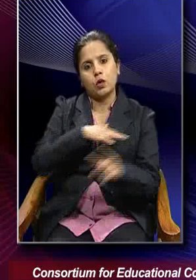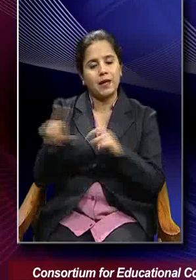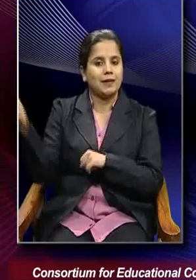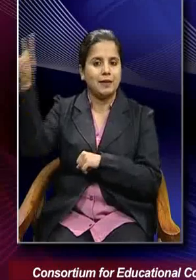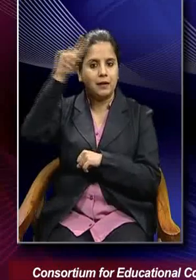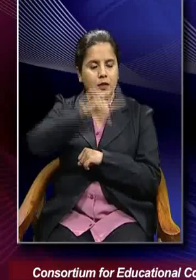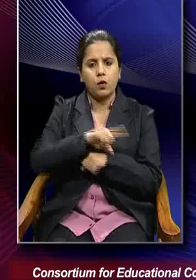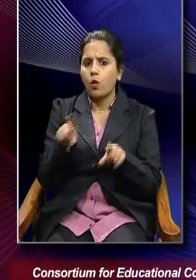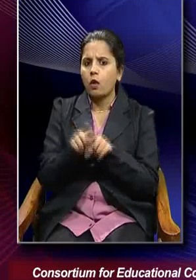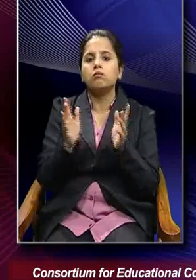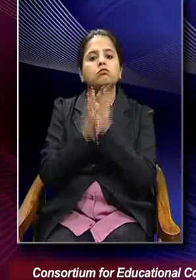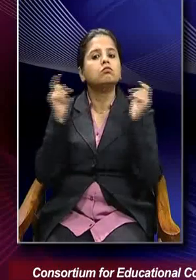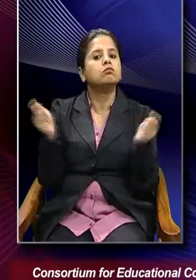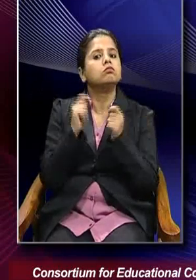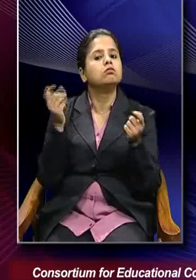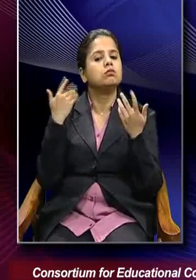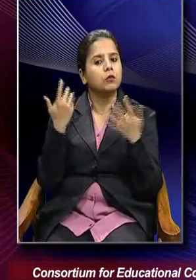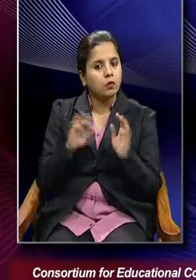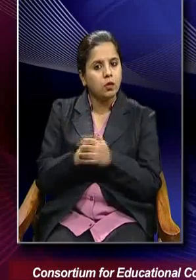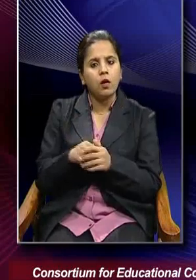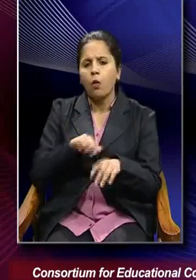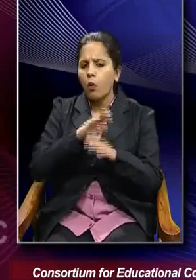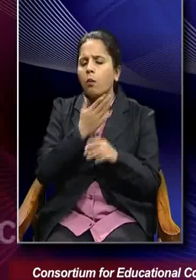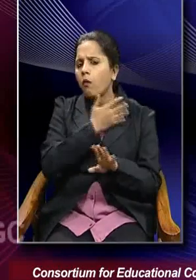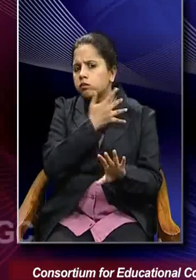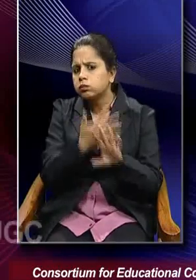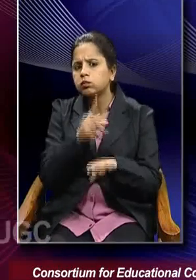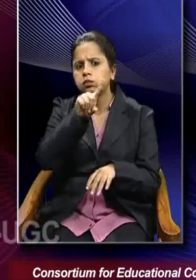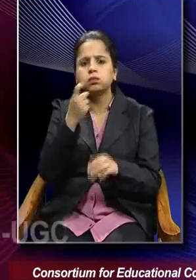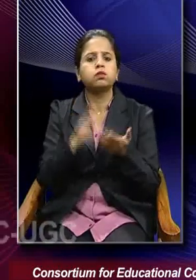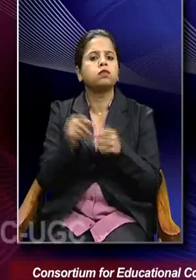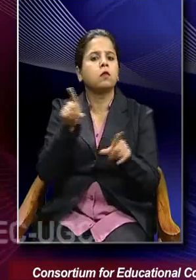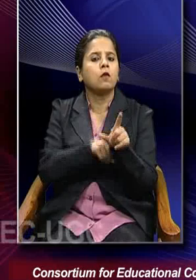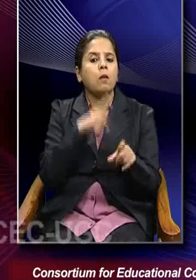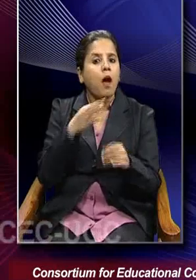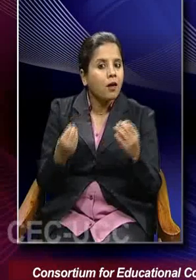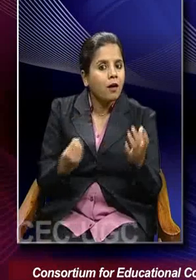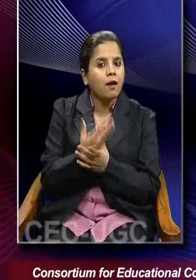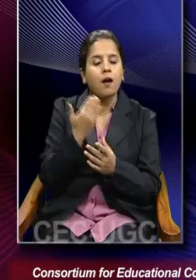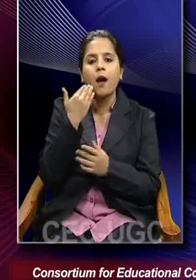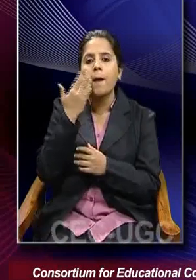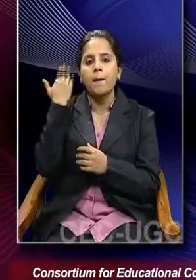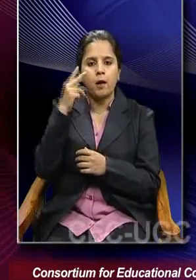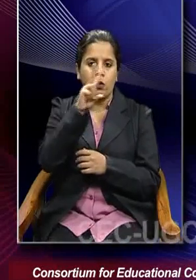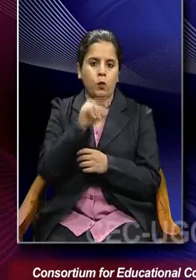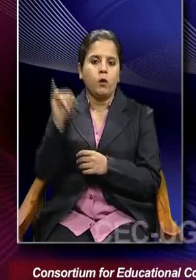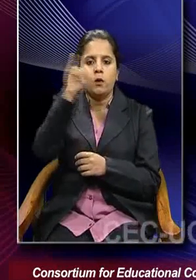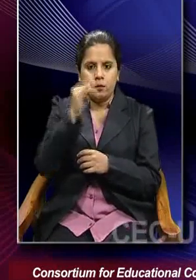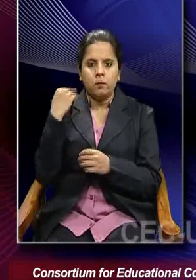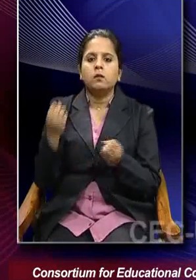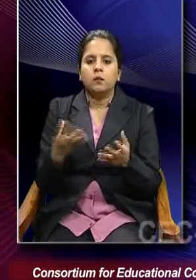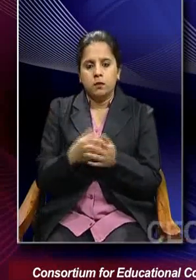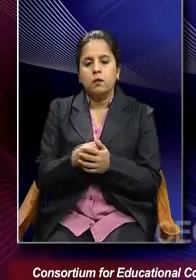was also celebrated on 17th May since its inception in 2006, and